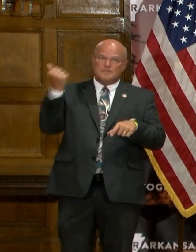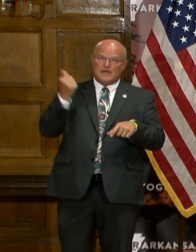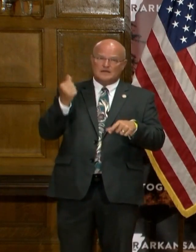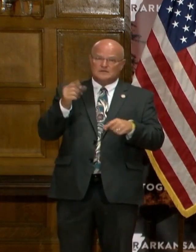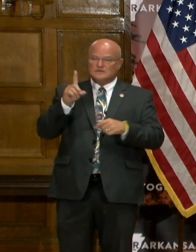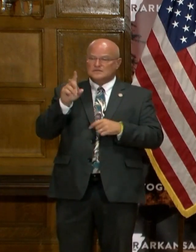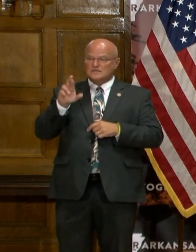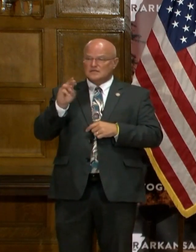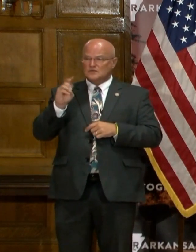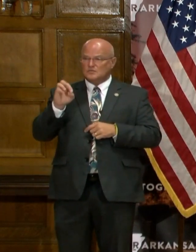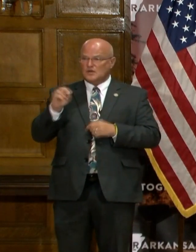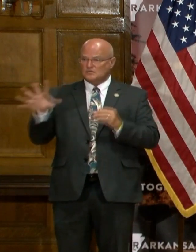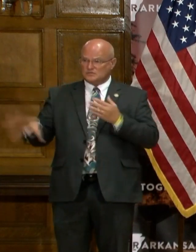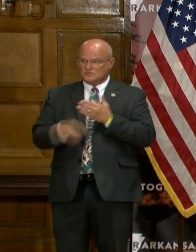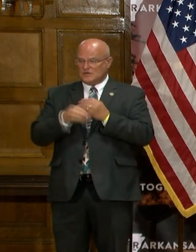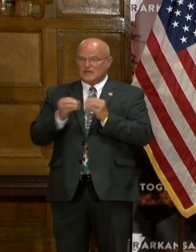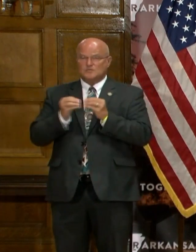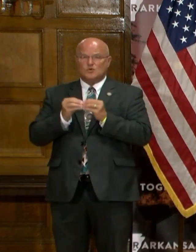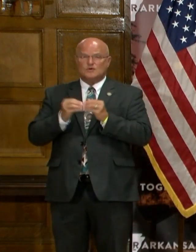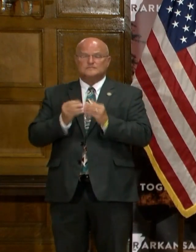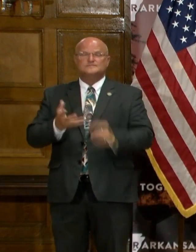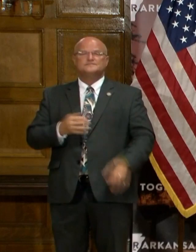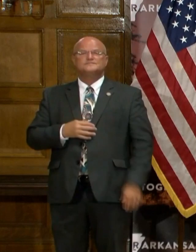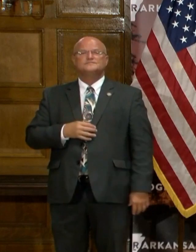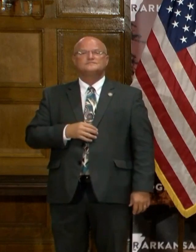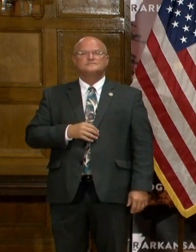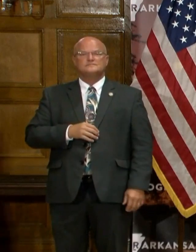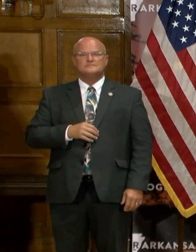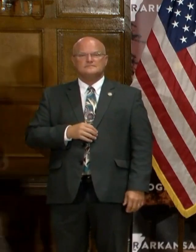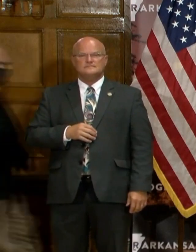then, Dr. Merrill, did you have anything you want to add there?